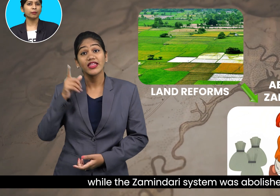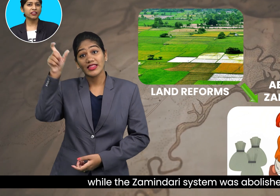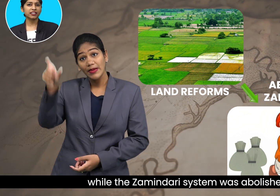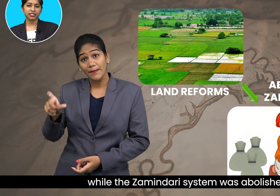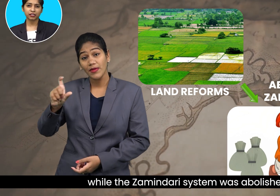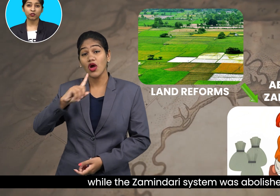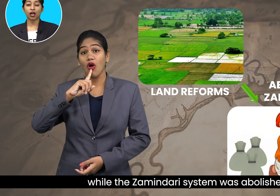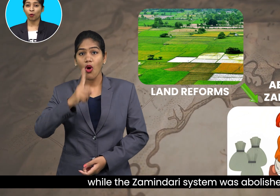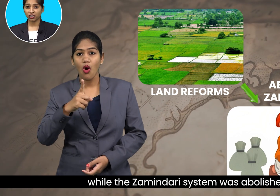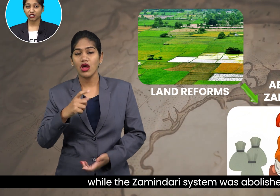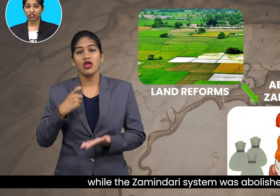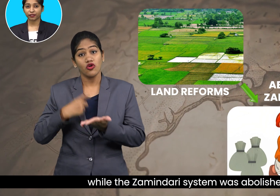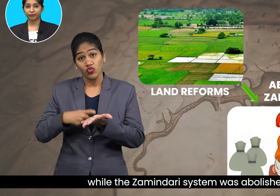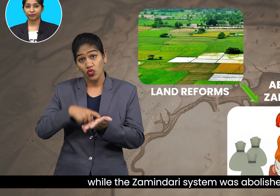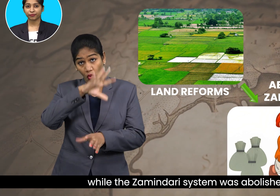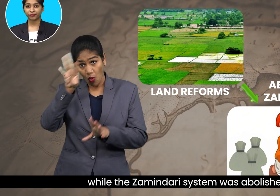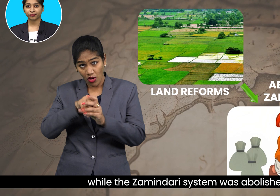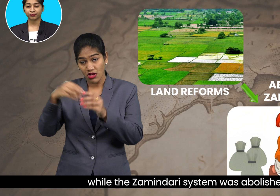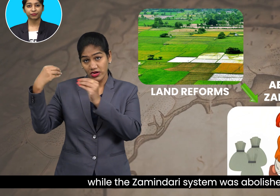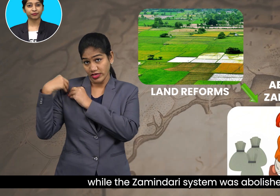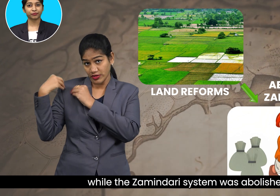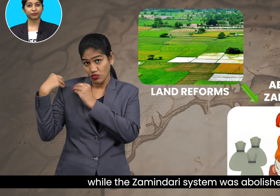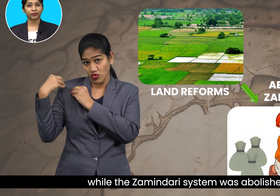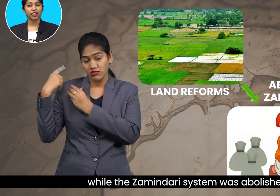While the zamindari system was abolished,